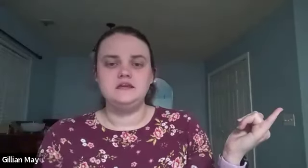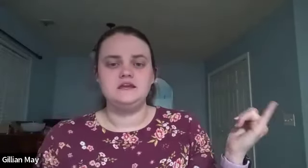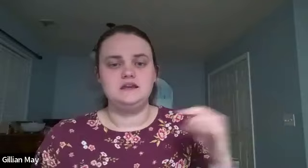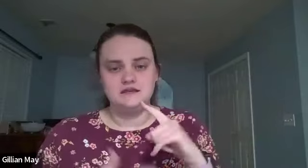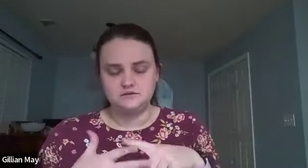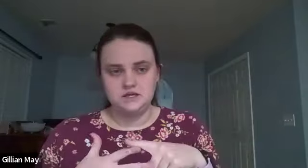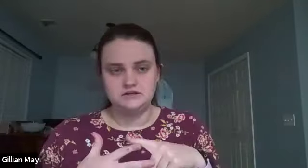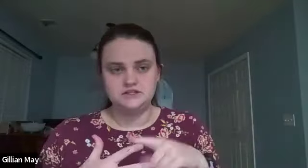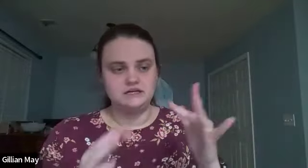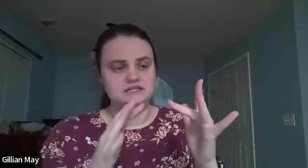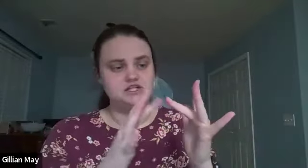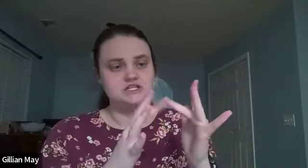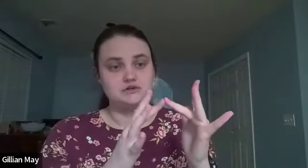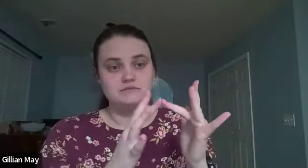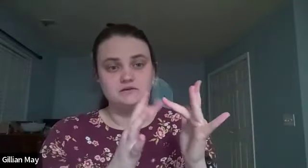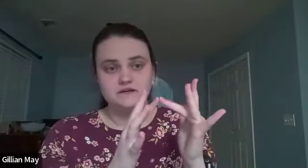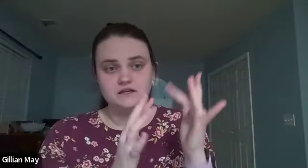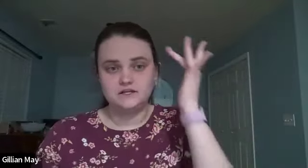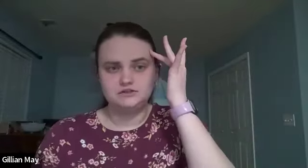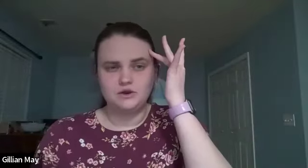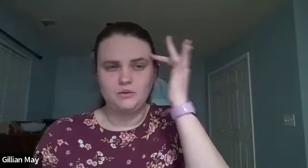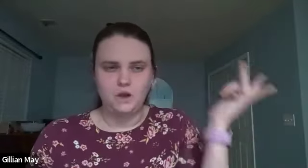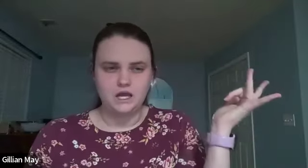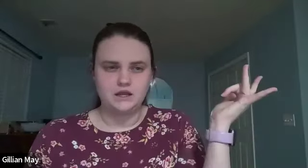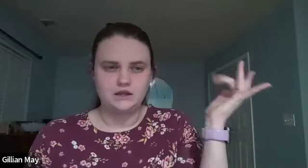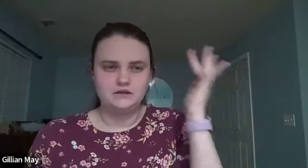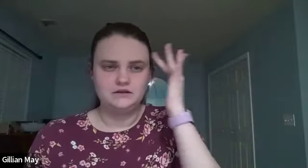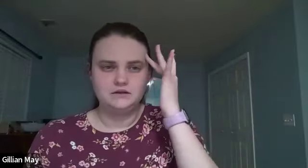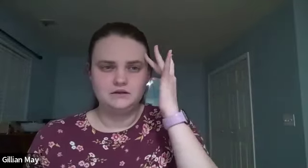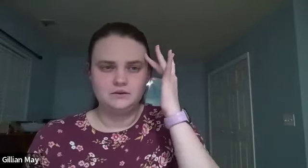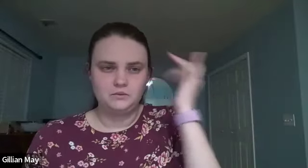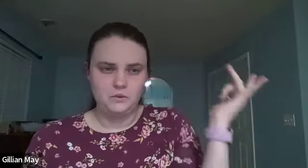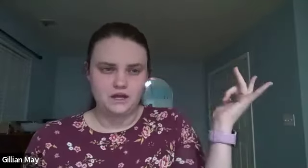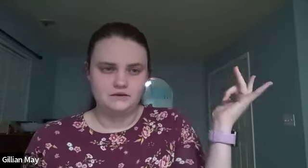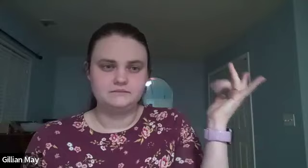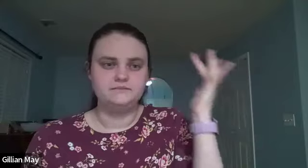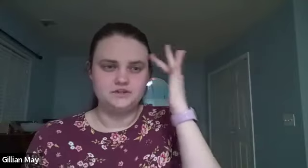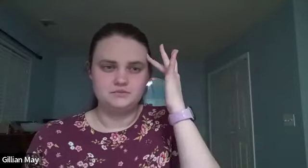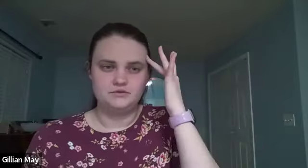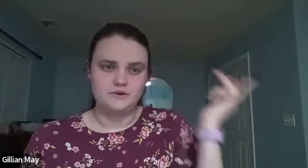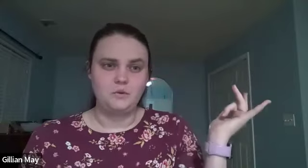The next way you can do it is just your middle finger as you go Y, Y. You just pull from it, Y.